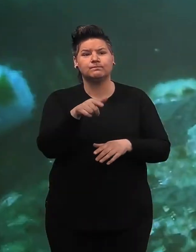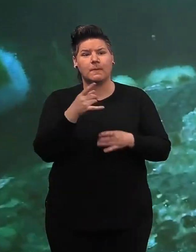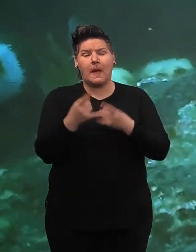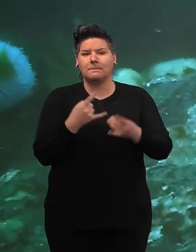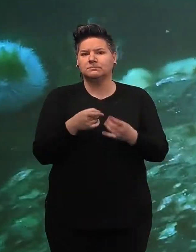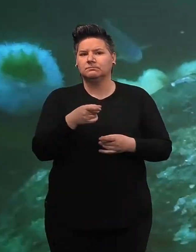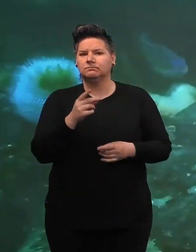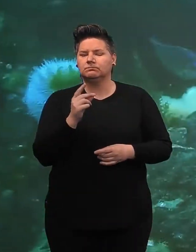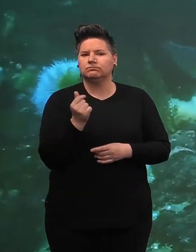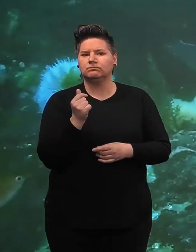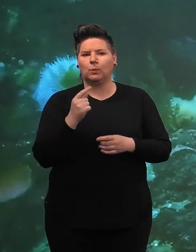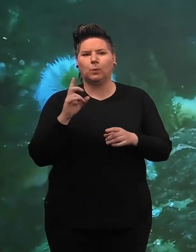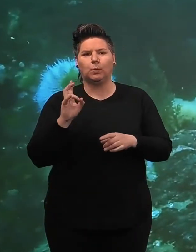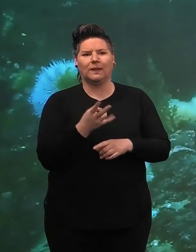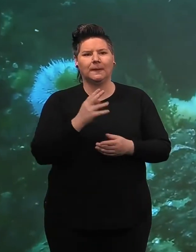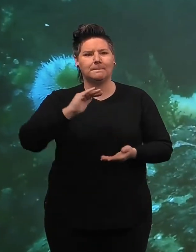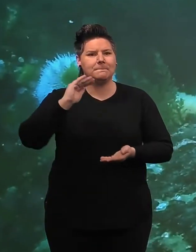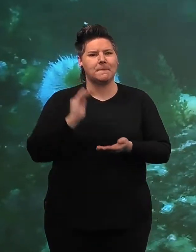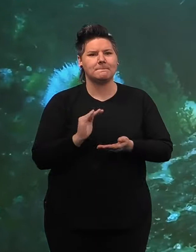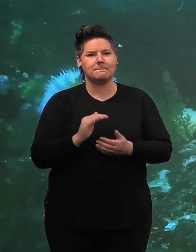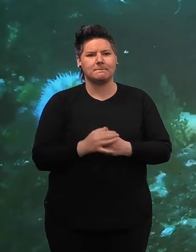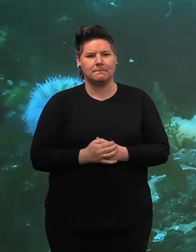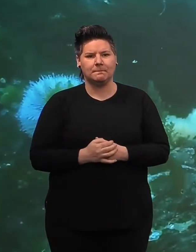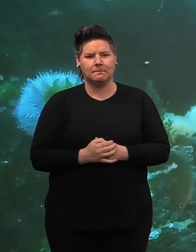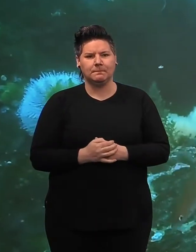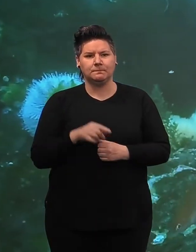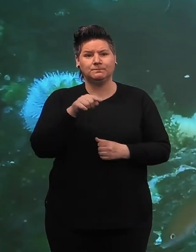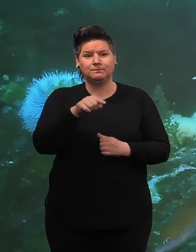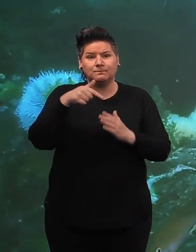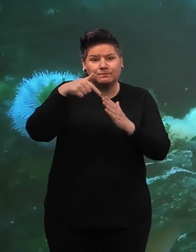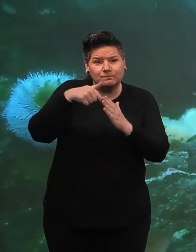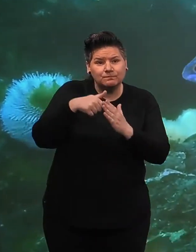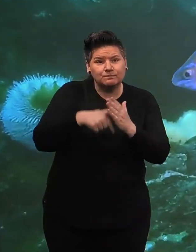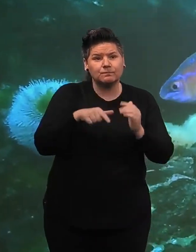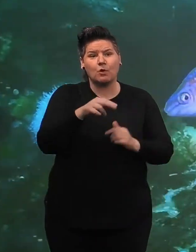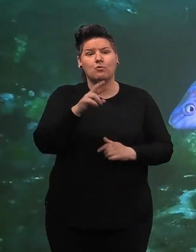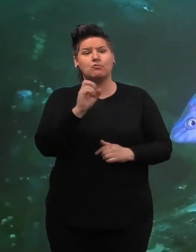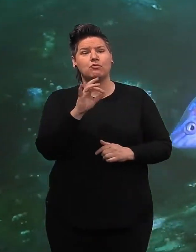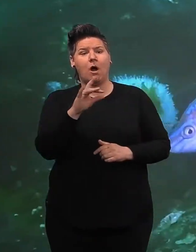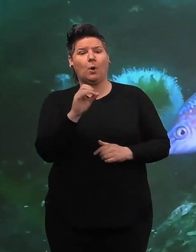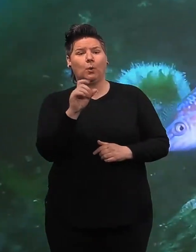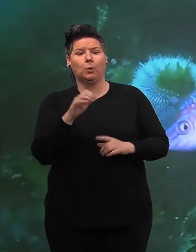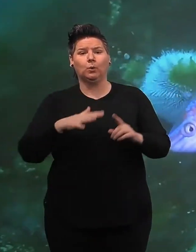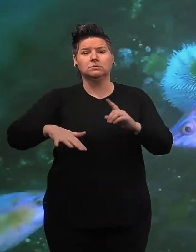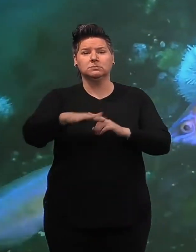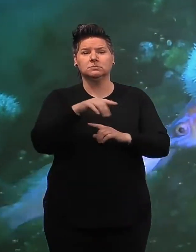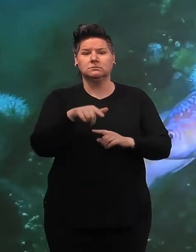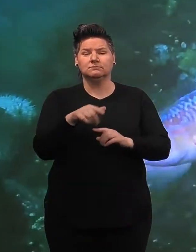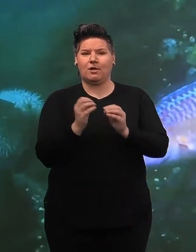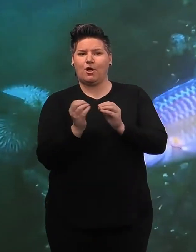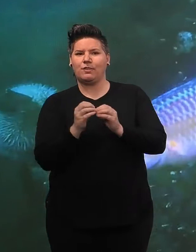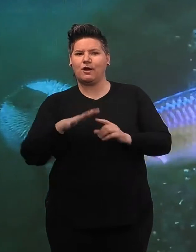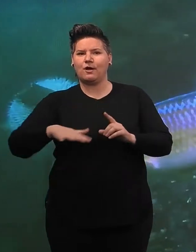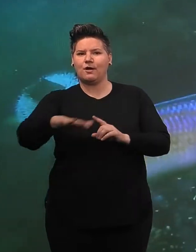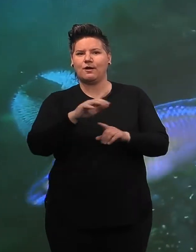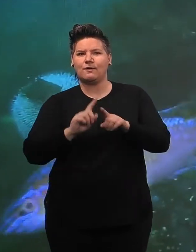very quickly. So as you go down into deeper water, these are rock cooks, and the